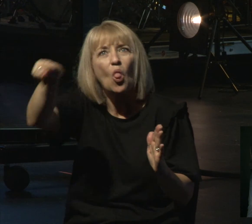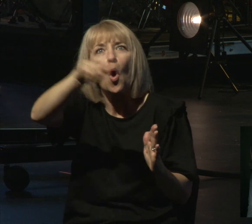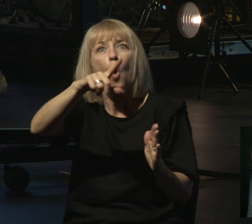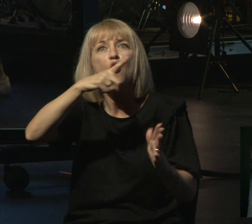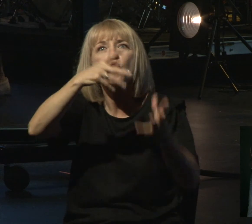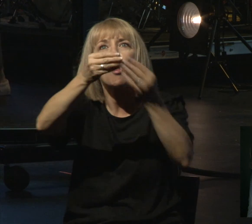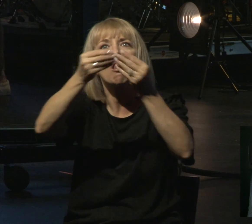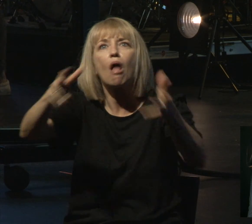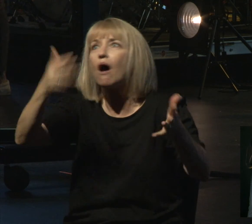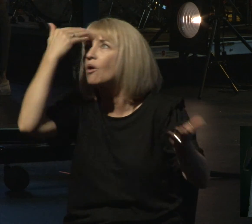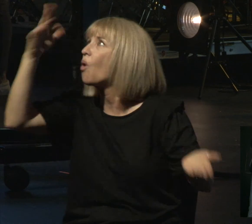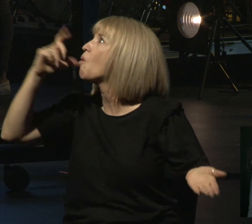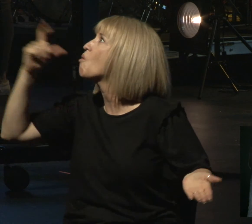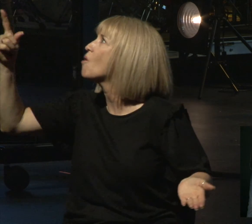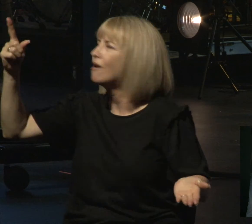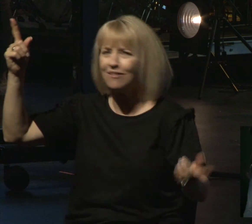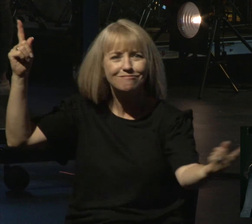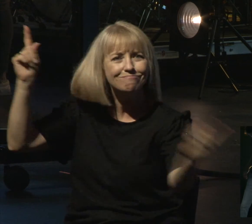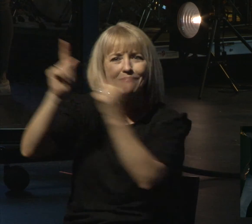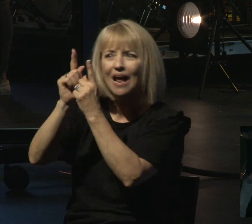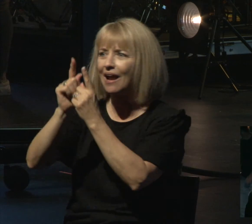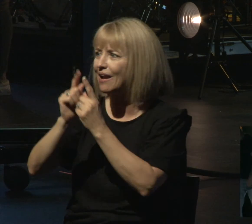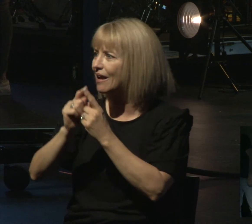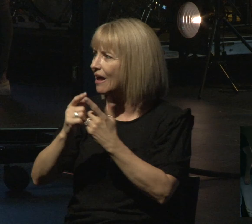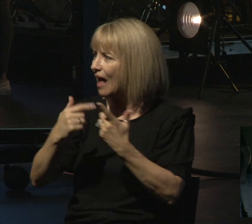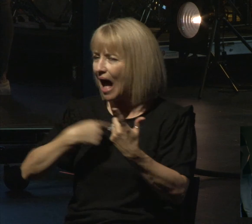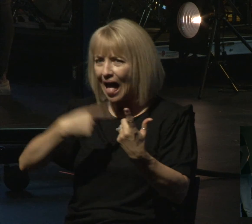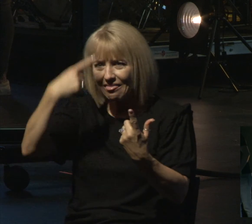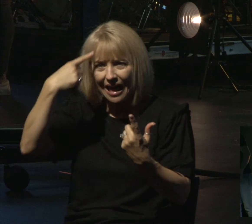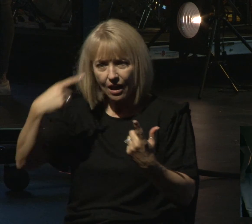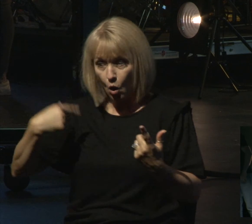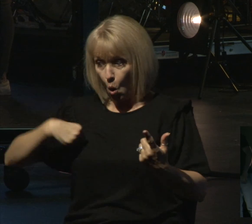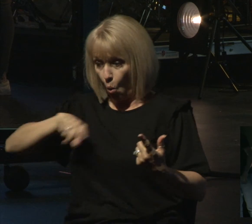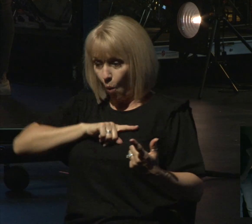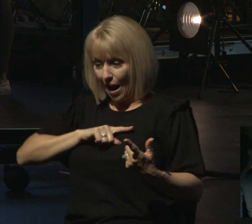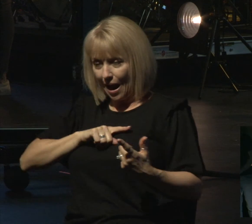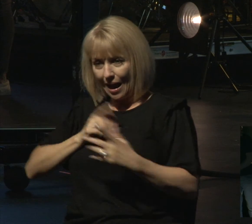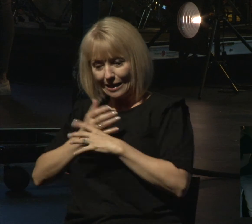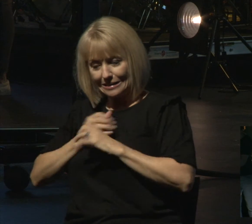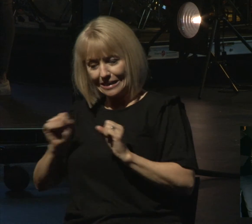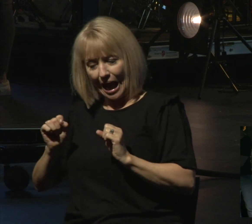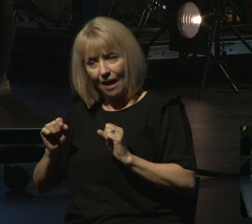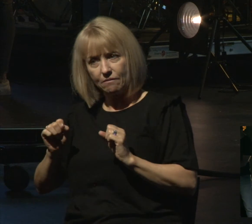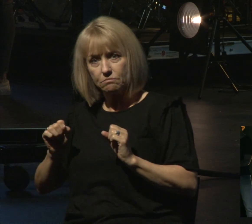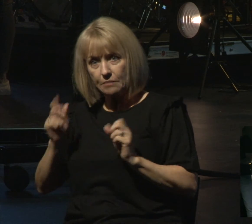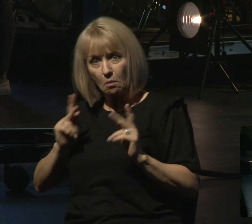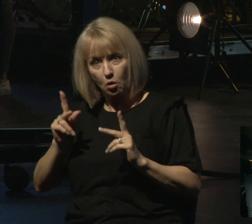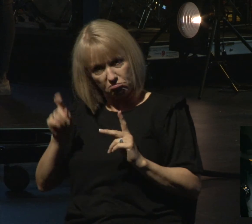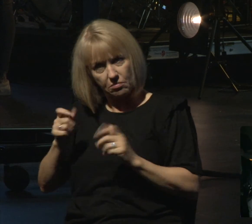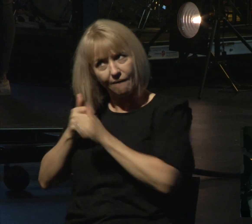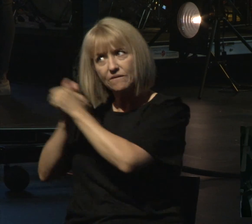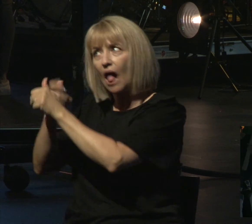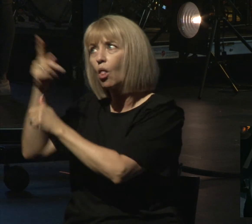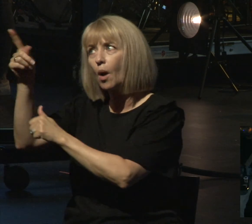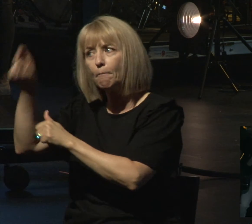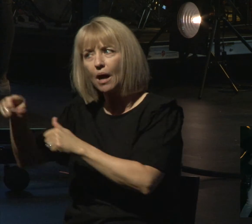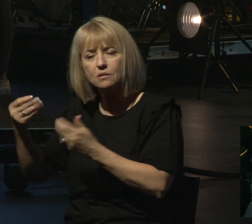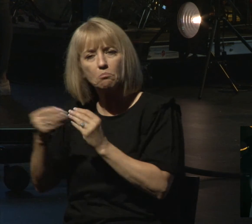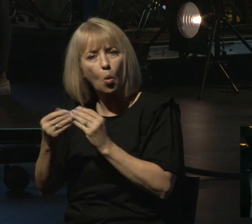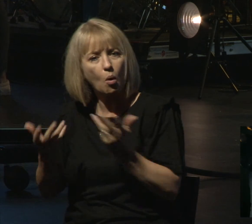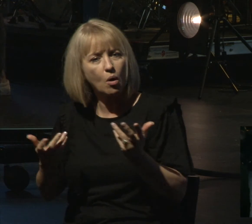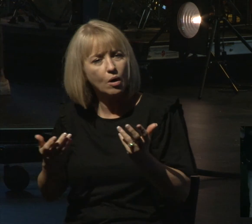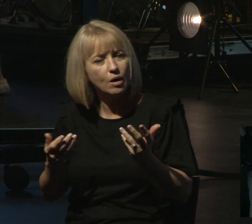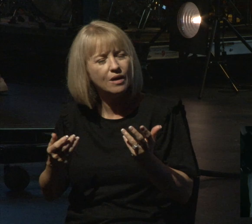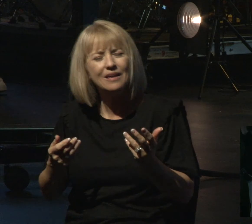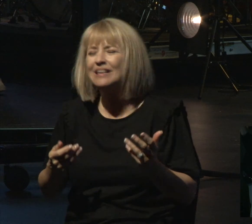Jesus. I think there are more found people who need to follow Jesus. And I got to tell you,